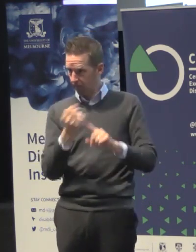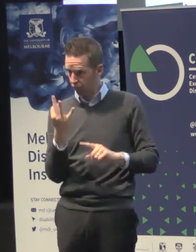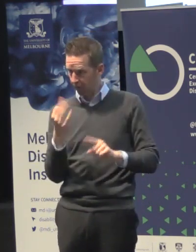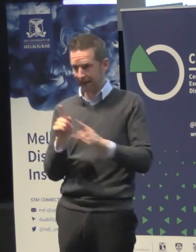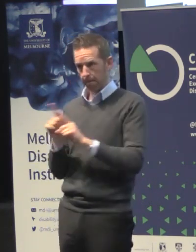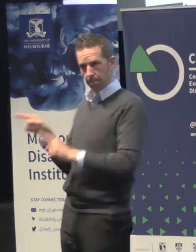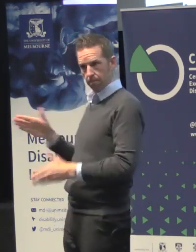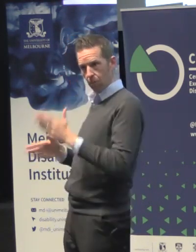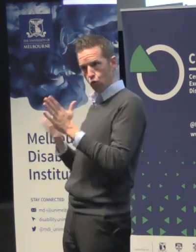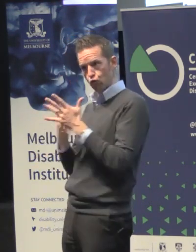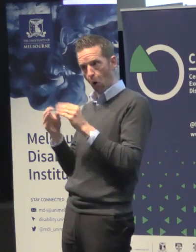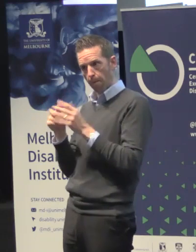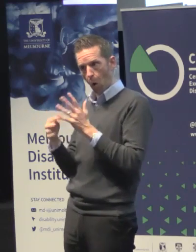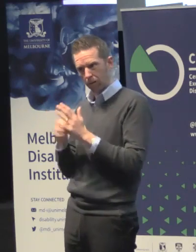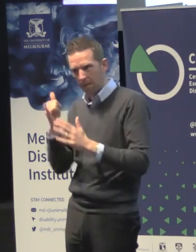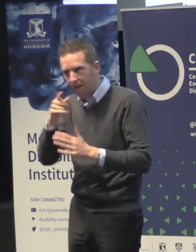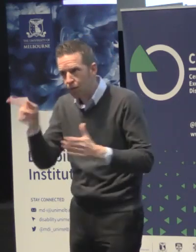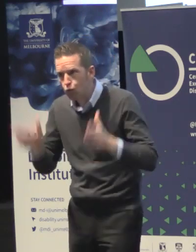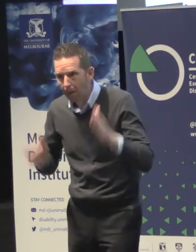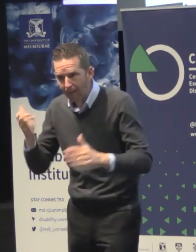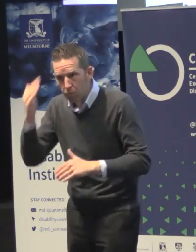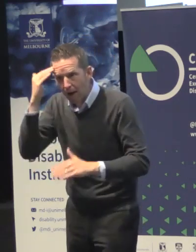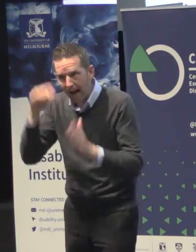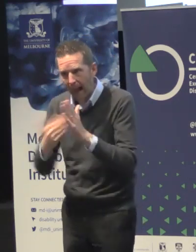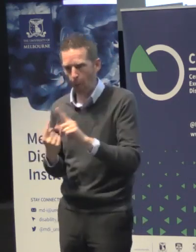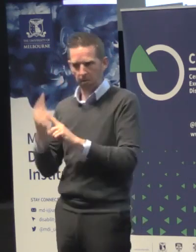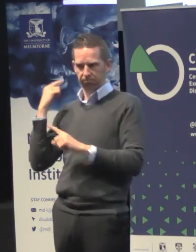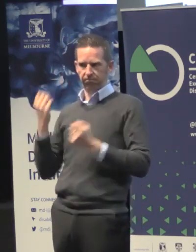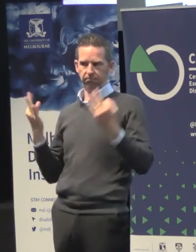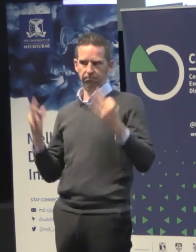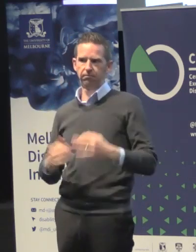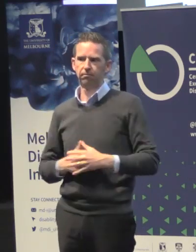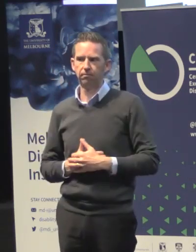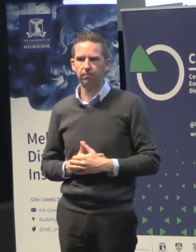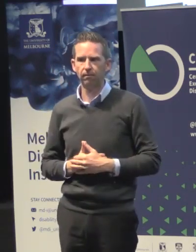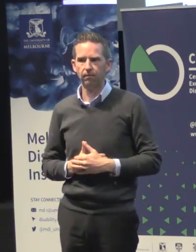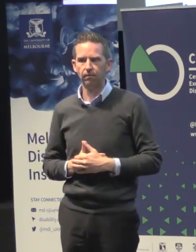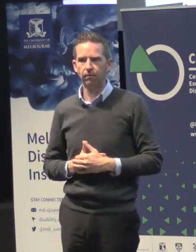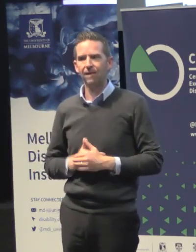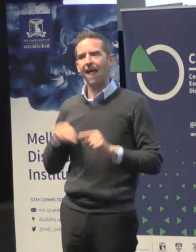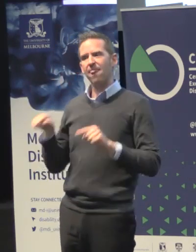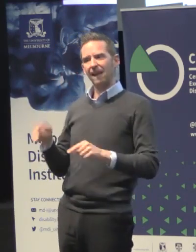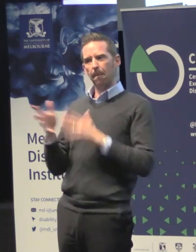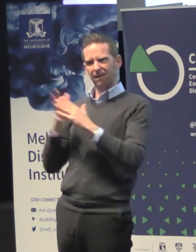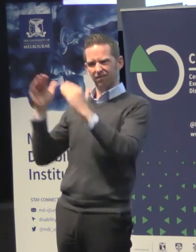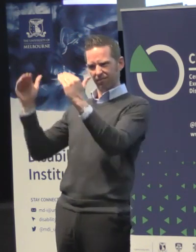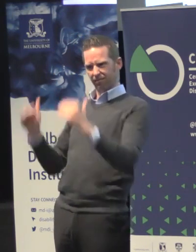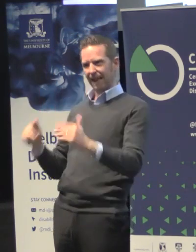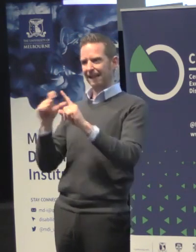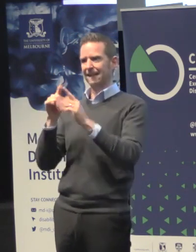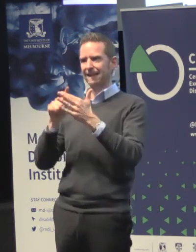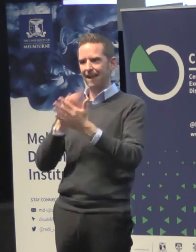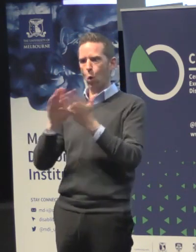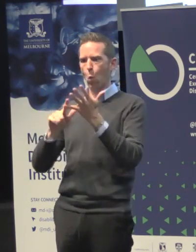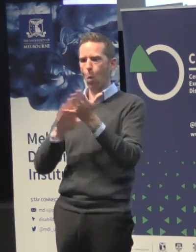Maybe they do that. They didn't. So that dehumanizes, literally,